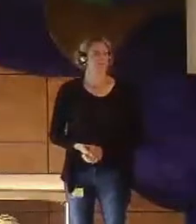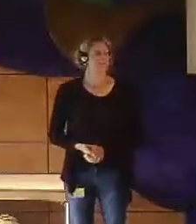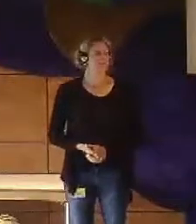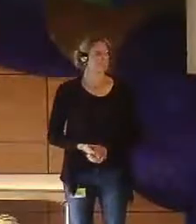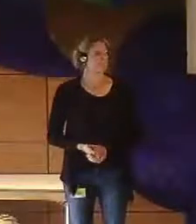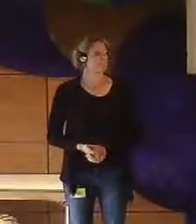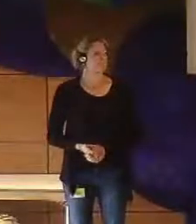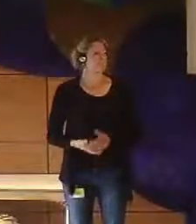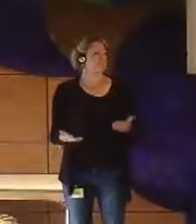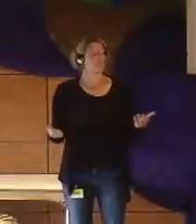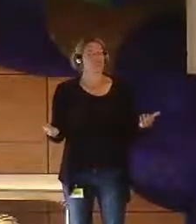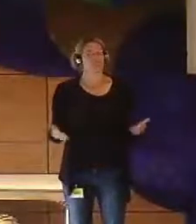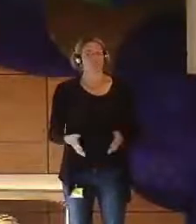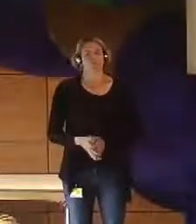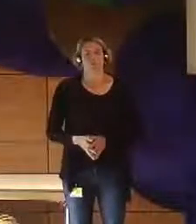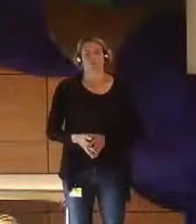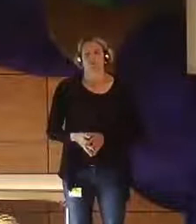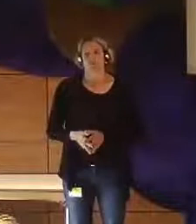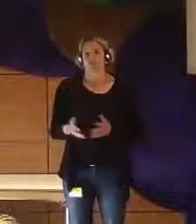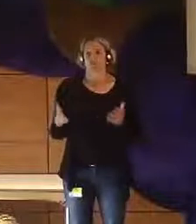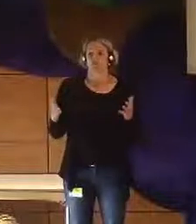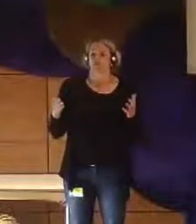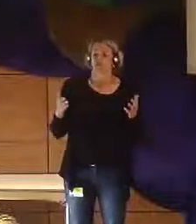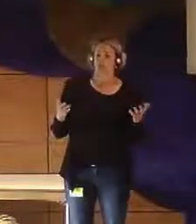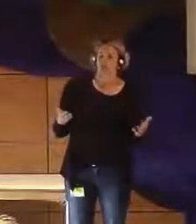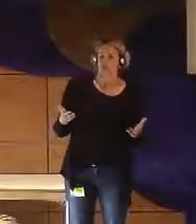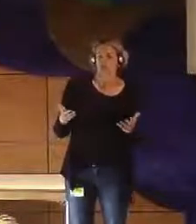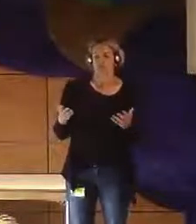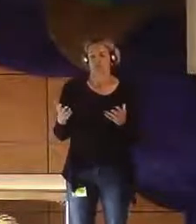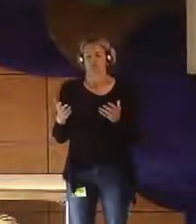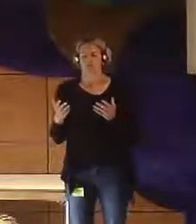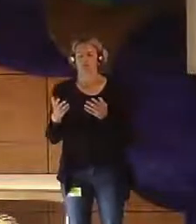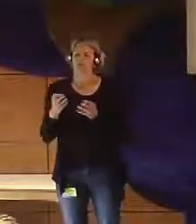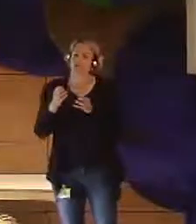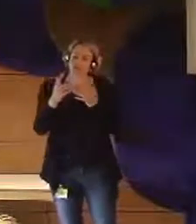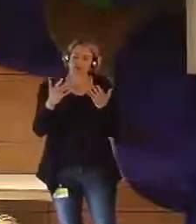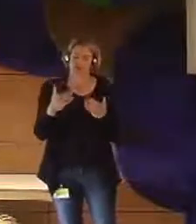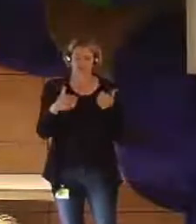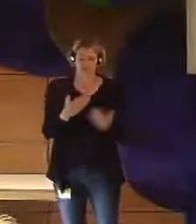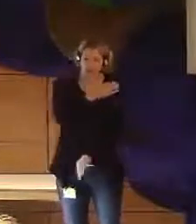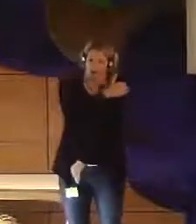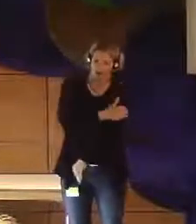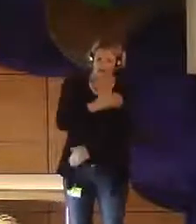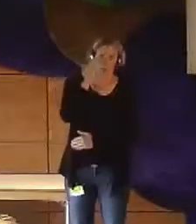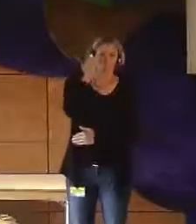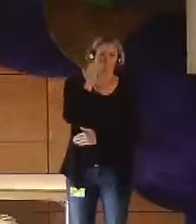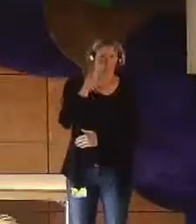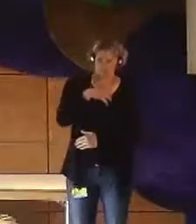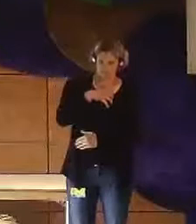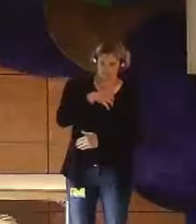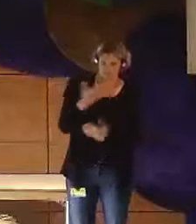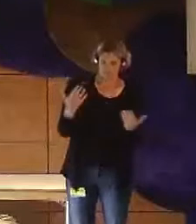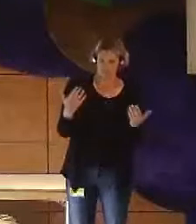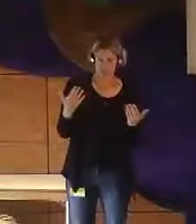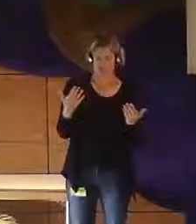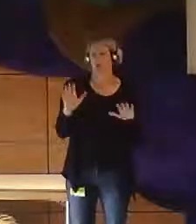I think other than puberty problems, I think hormonal, I may be doing myself out of any more trips to Germany,